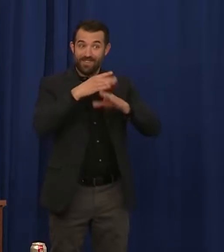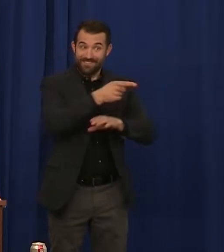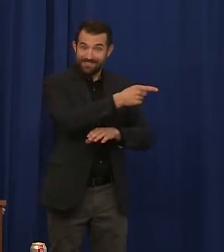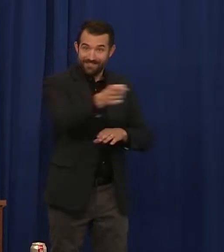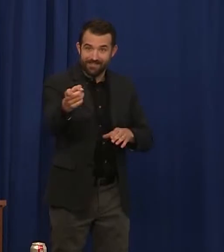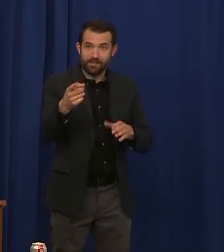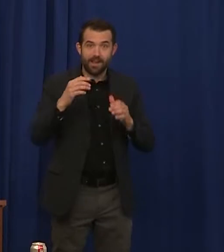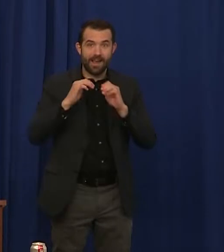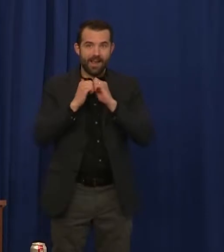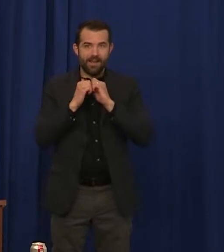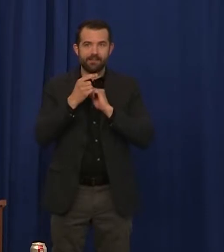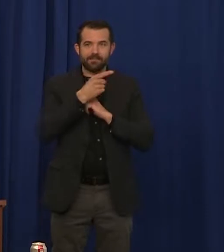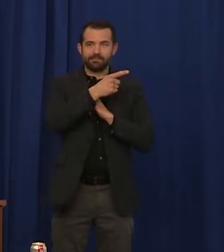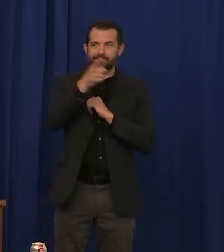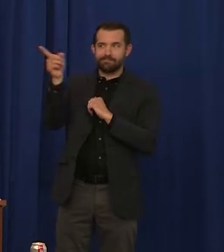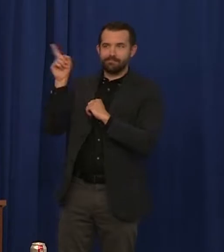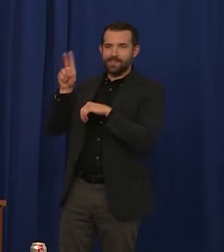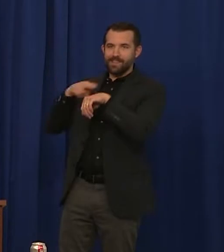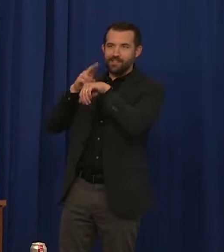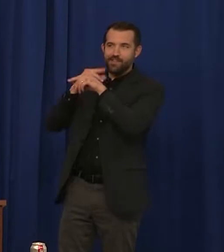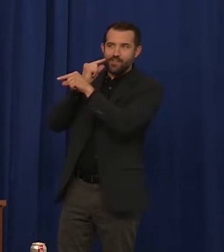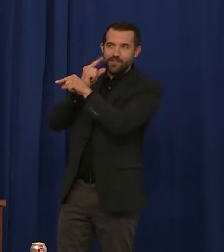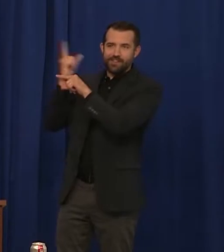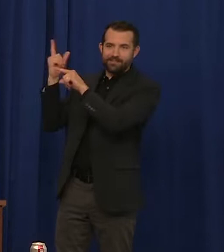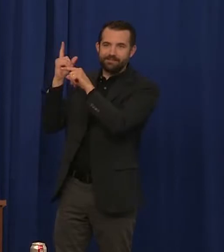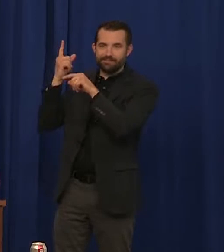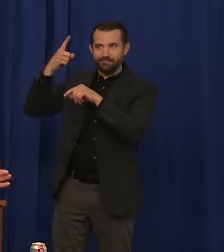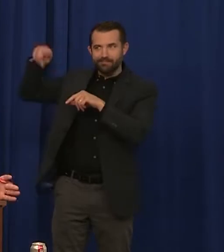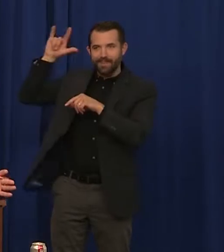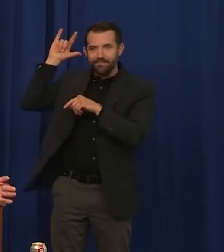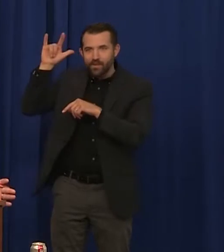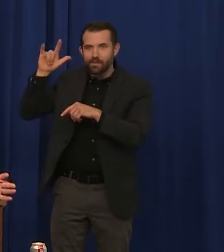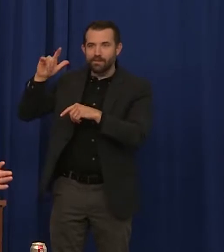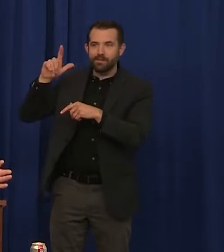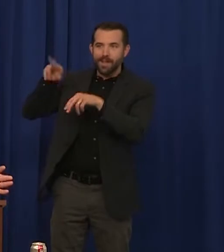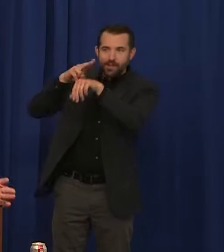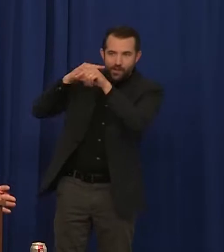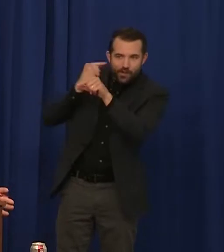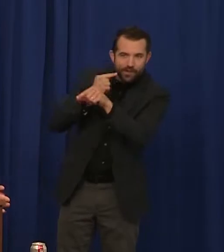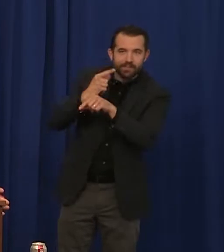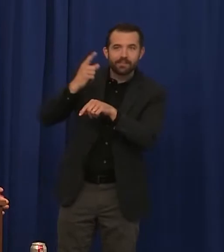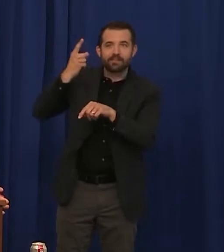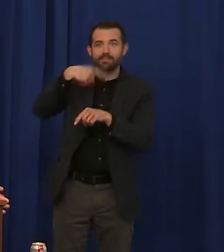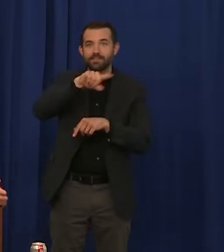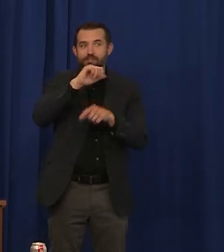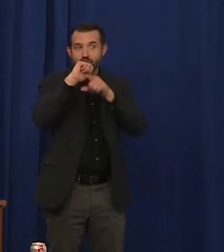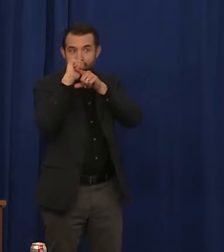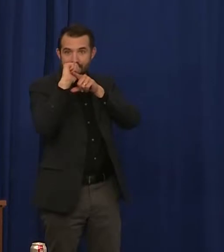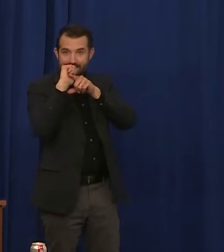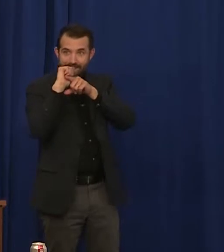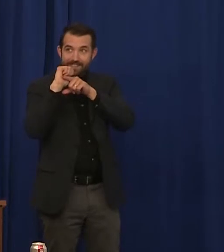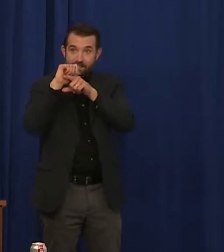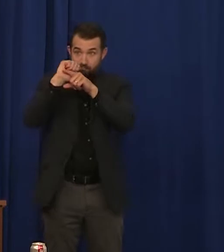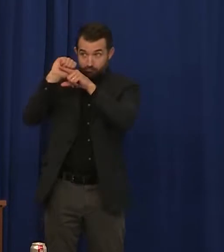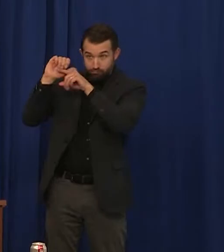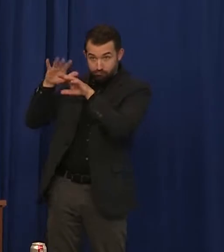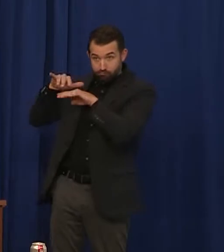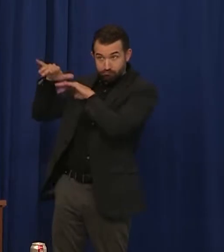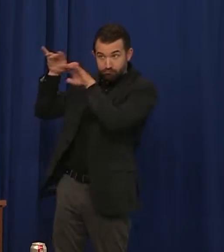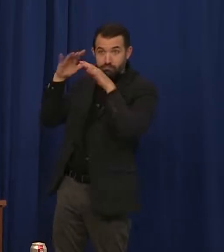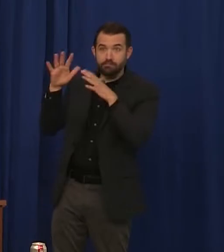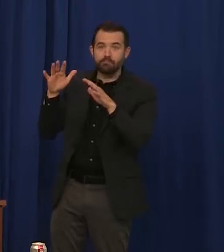today and will conclude over the weekend and into Monday. Not just focused on fit testing training, but also